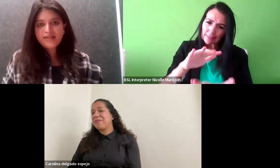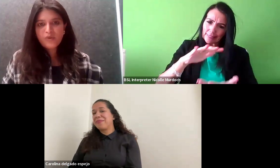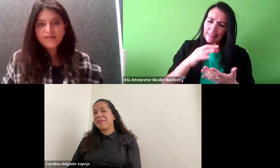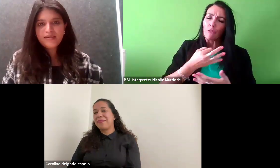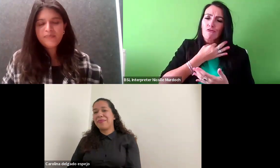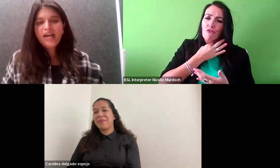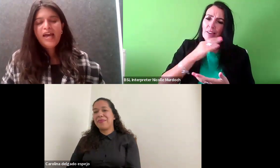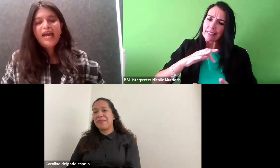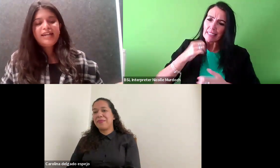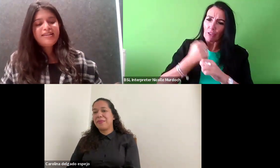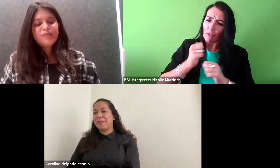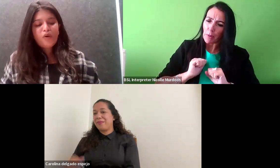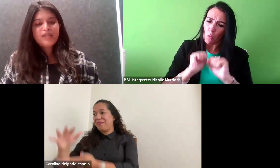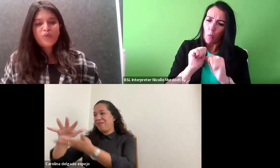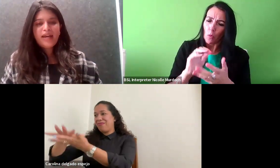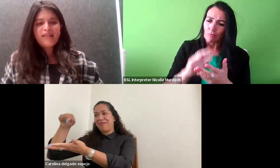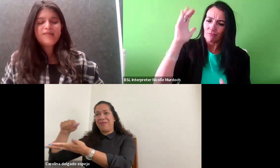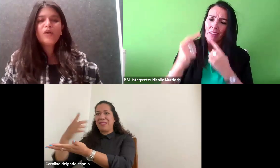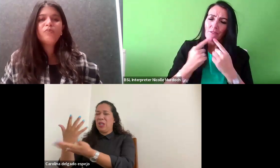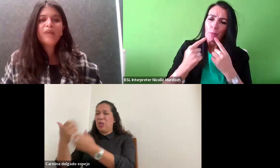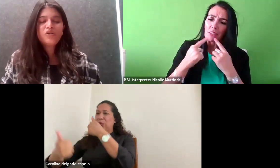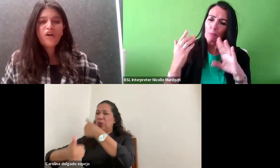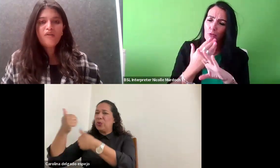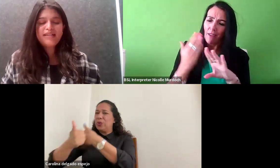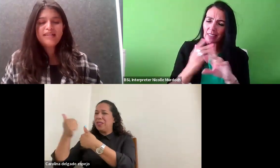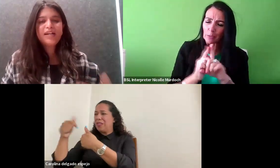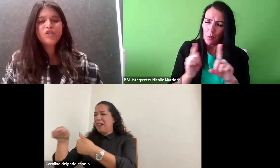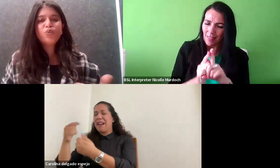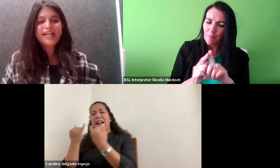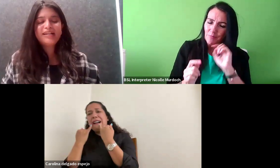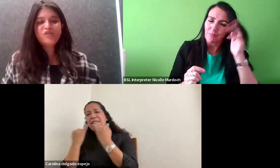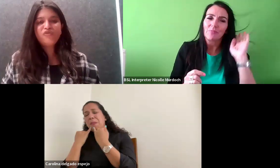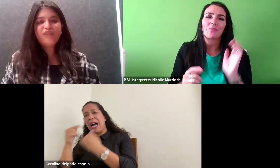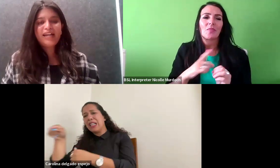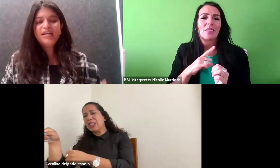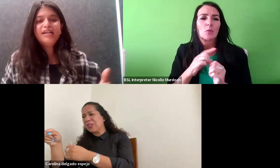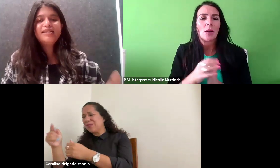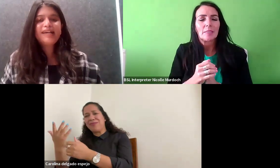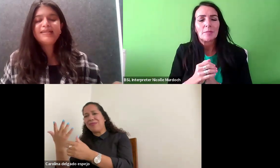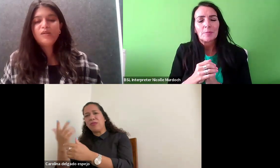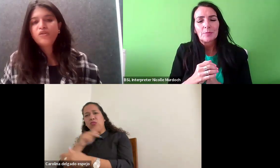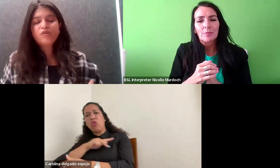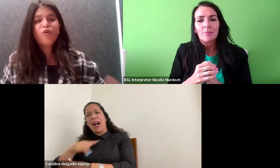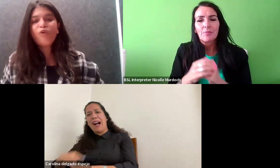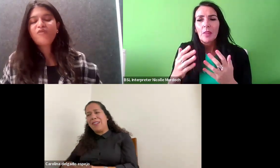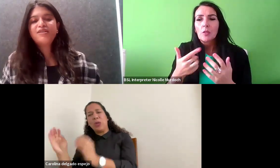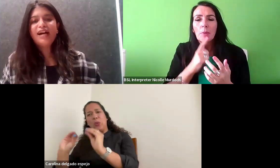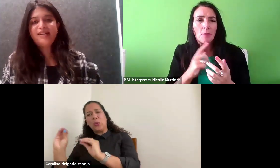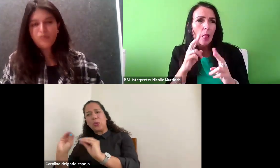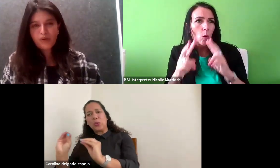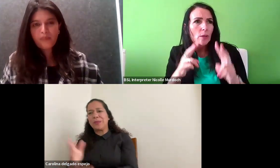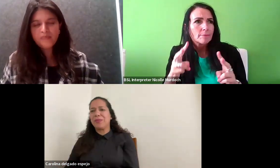and consequences. And at this point where there's so much, there's such a willingness to find tech solutions to all of